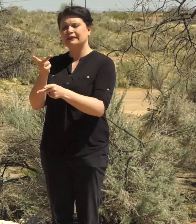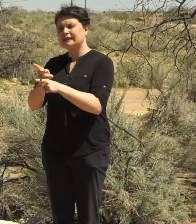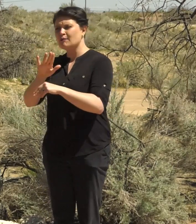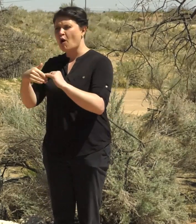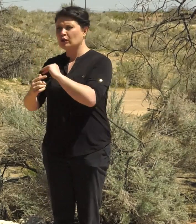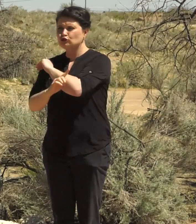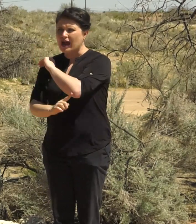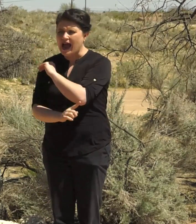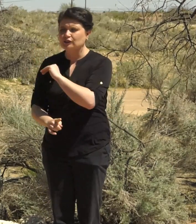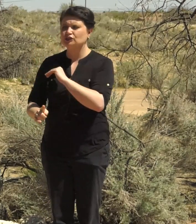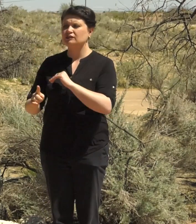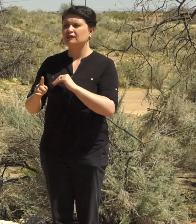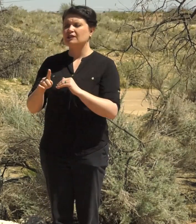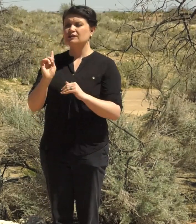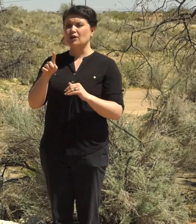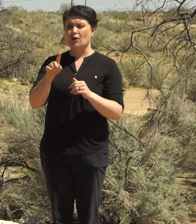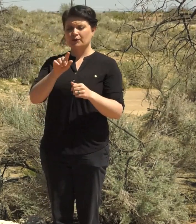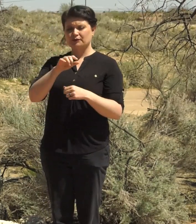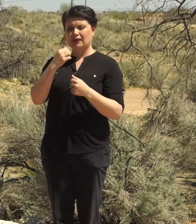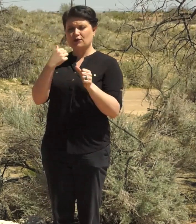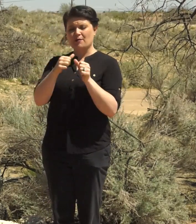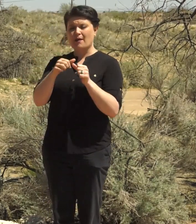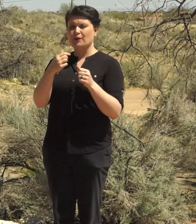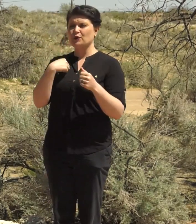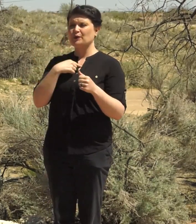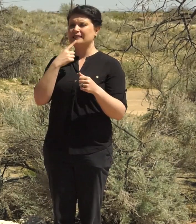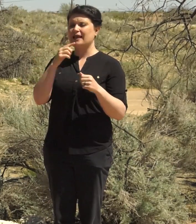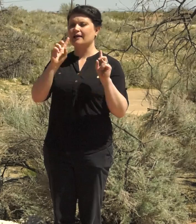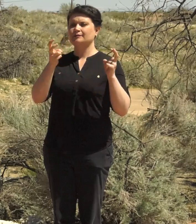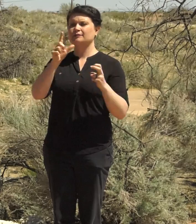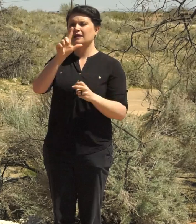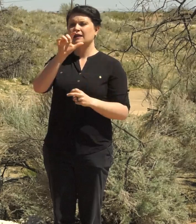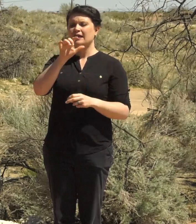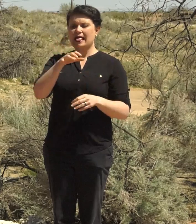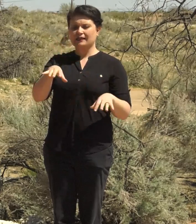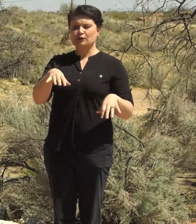So remember, lift your litter, lift our community. Thank you.